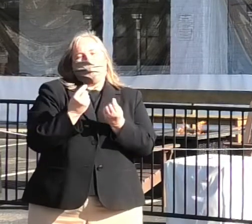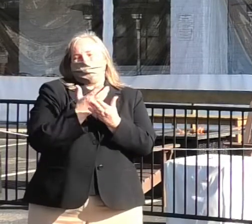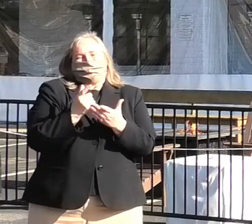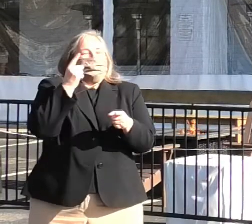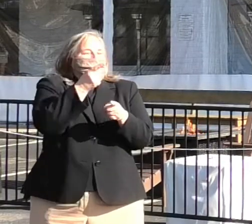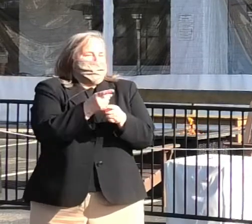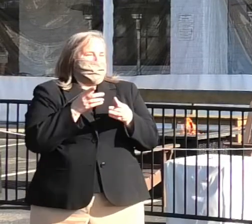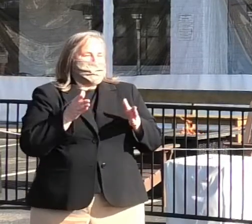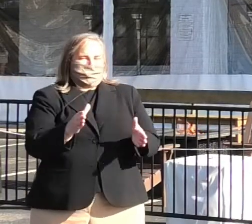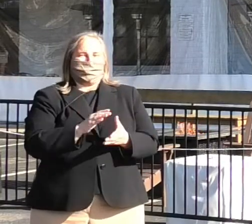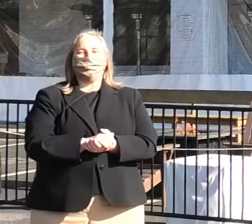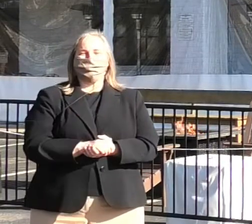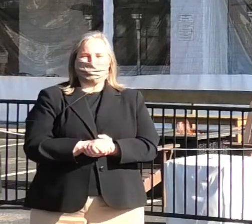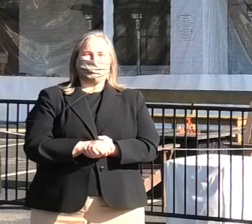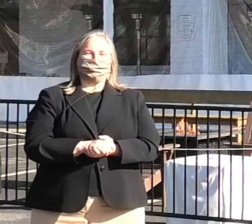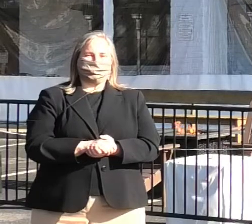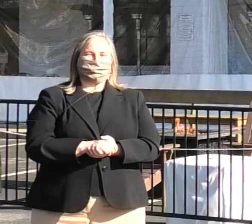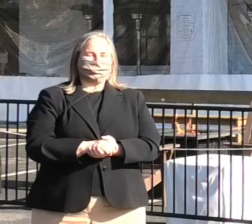way.